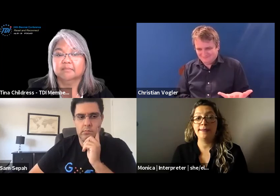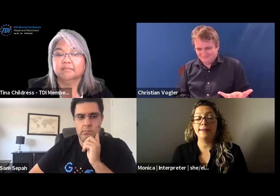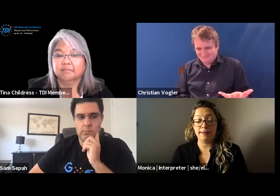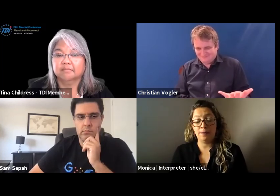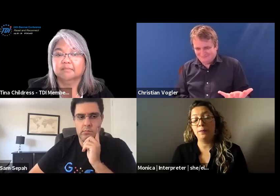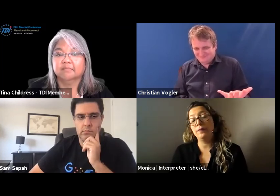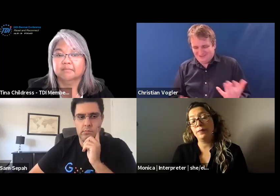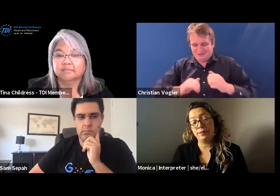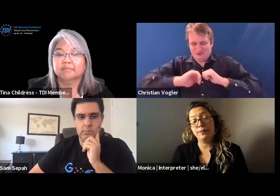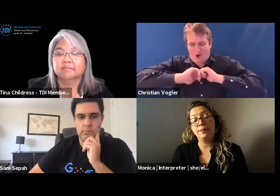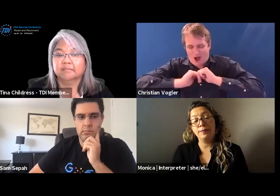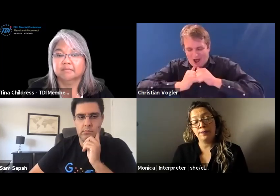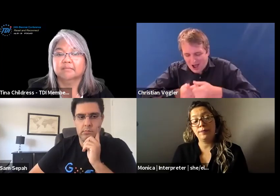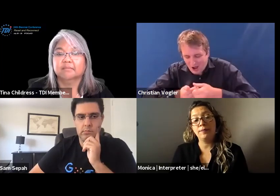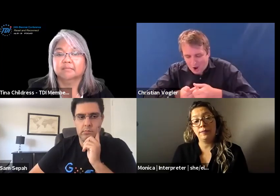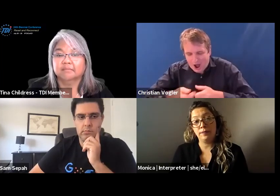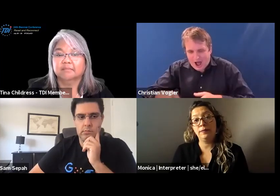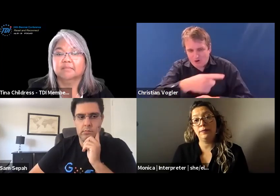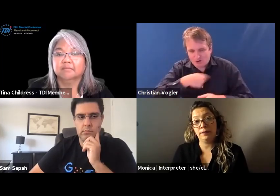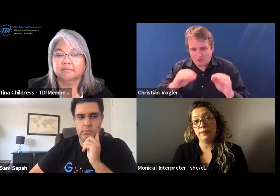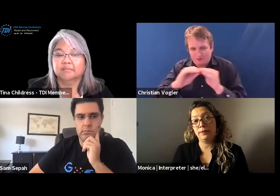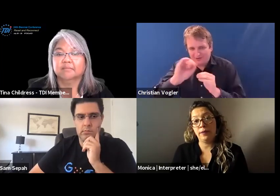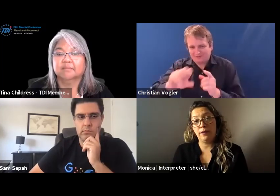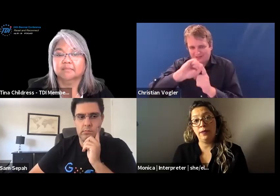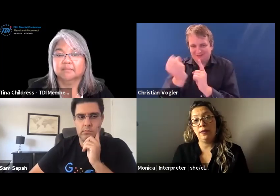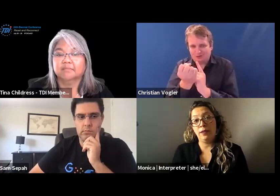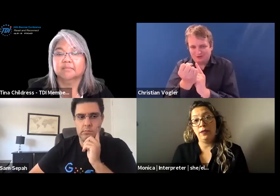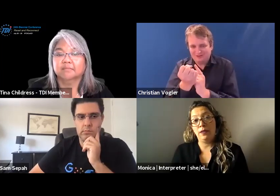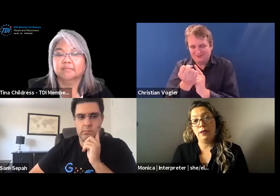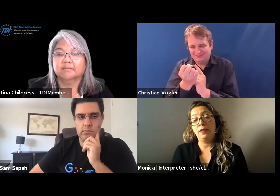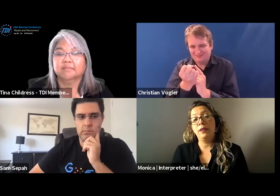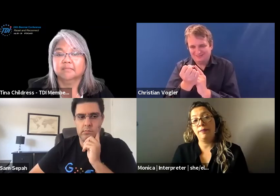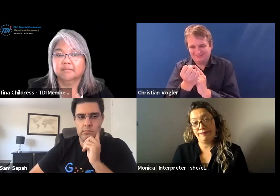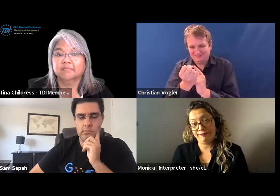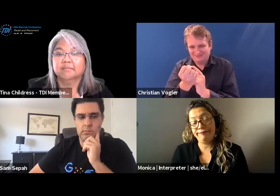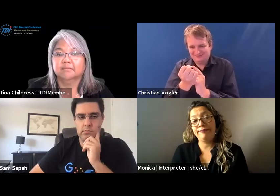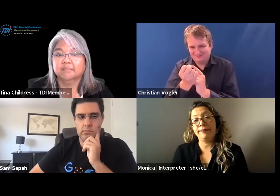But if you can't, then you don't have language there. And how are we going to fix that situation?